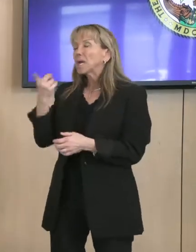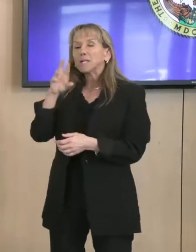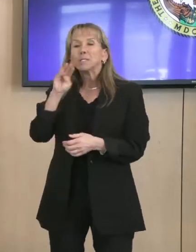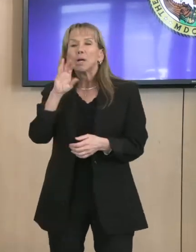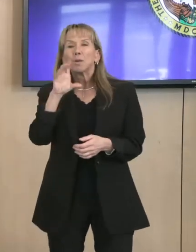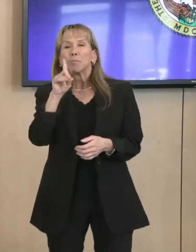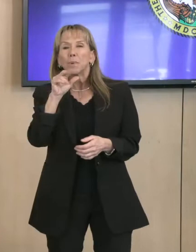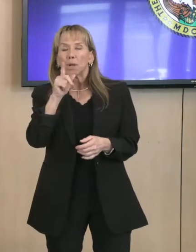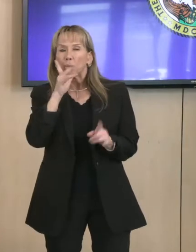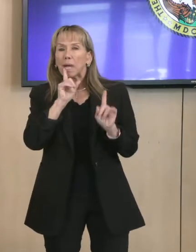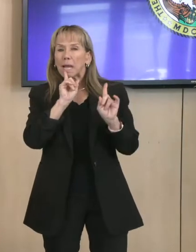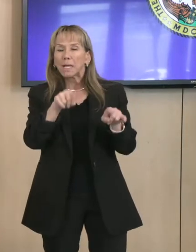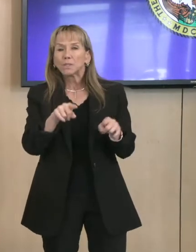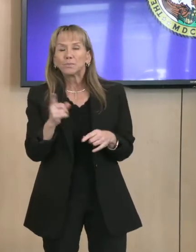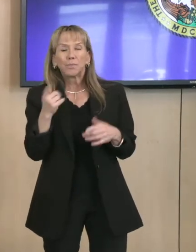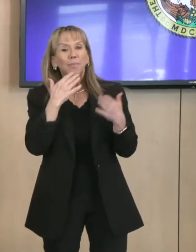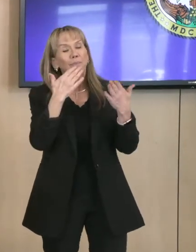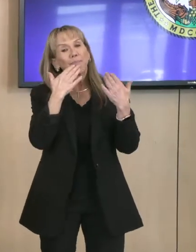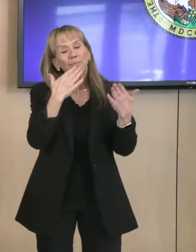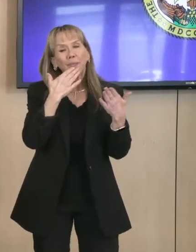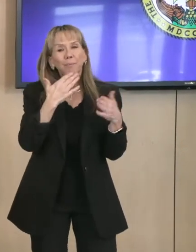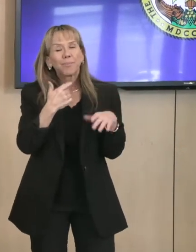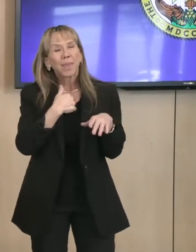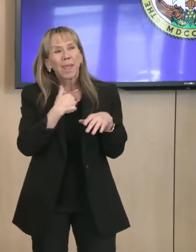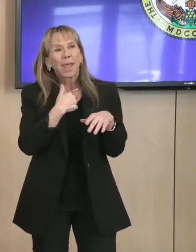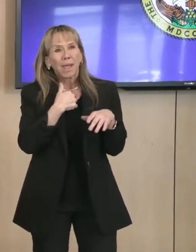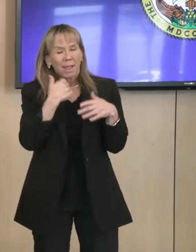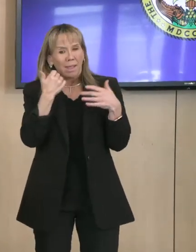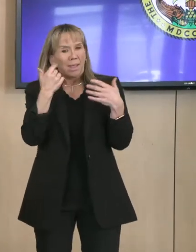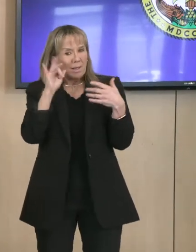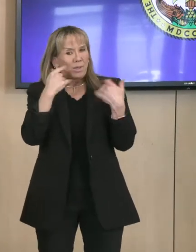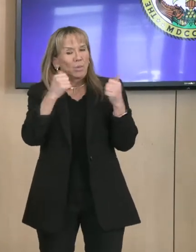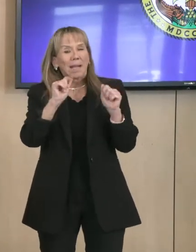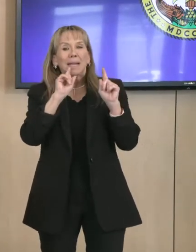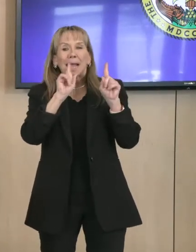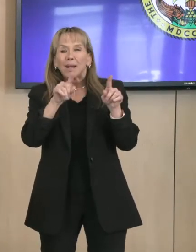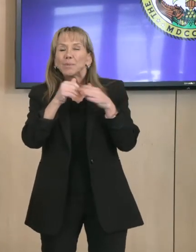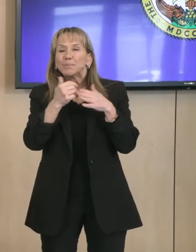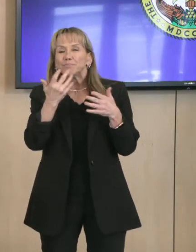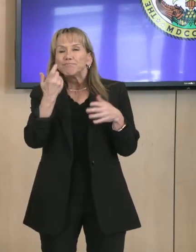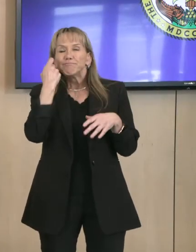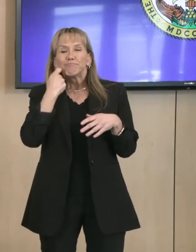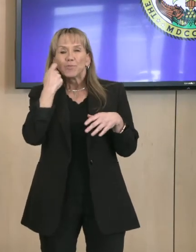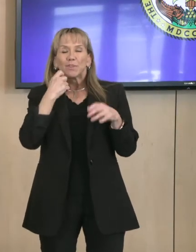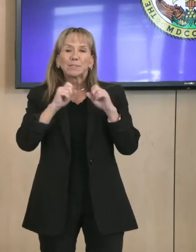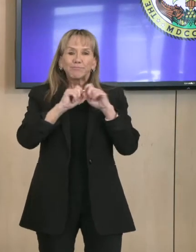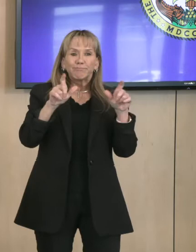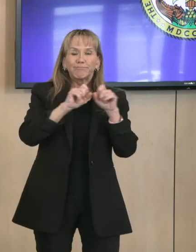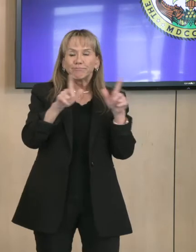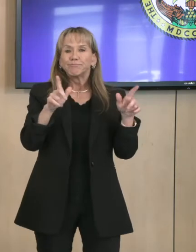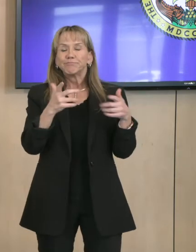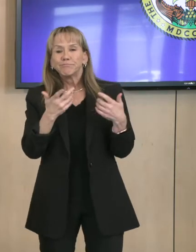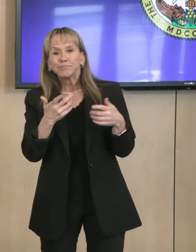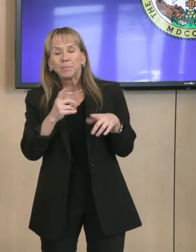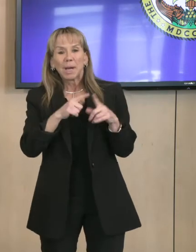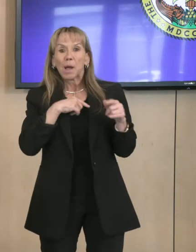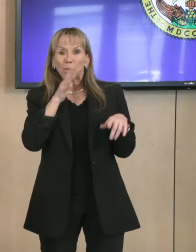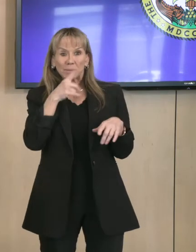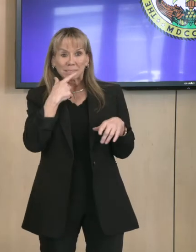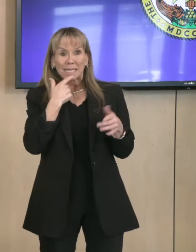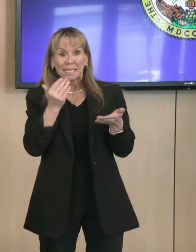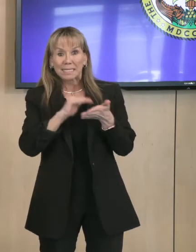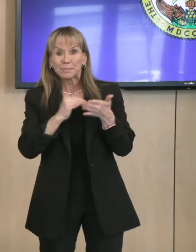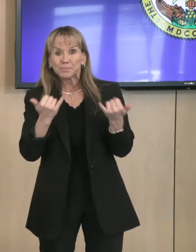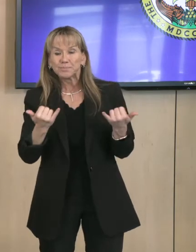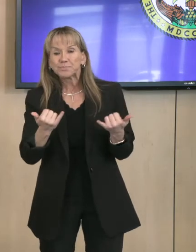Thank you for that question, and I think I've tried to address this in previous news opportunities, but I'll address it again